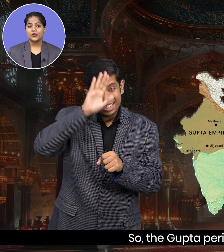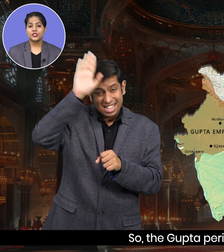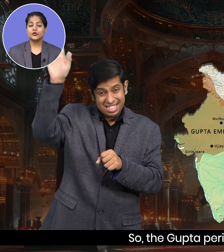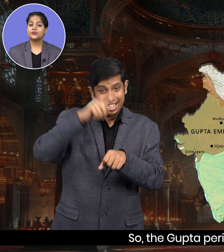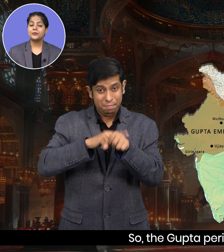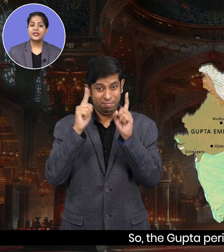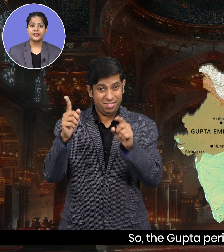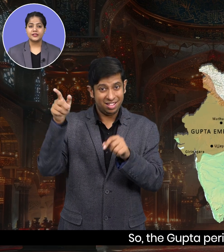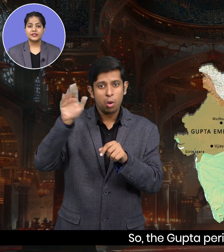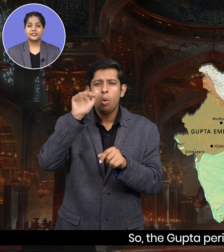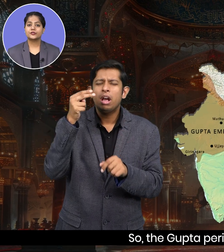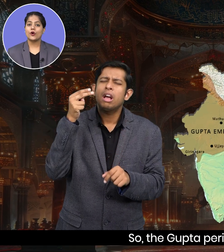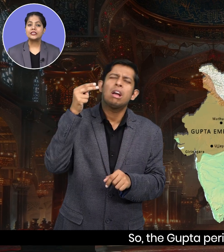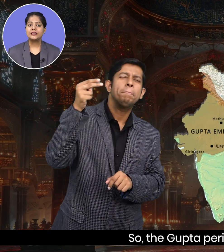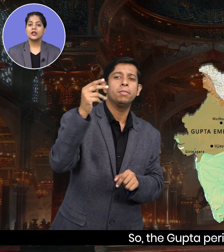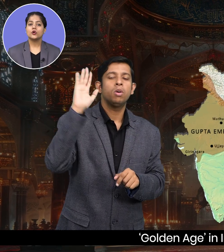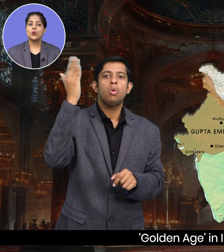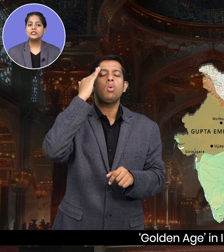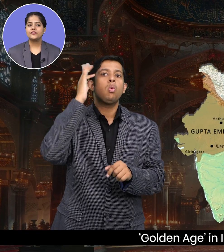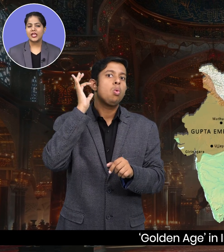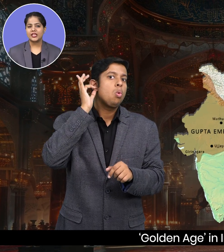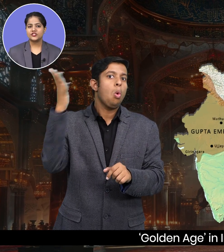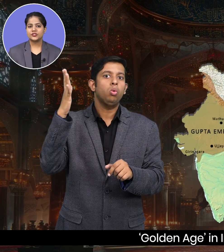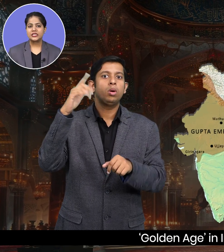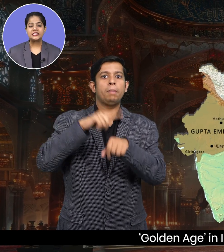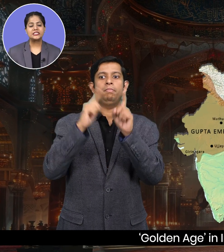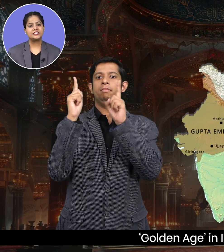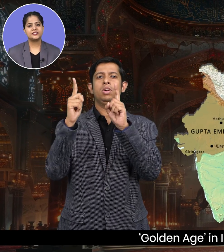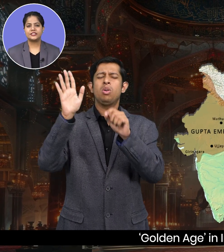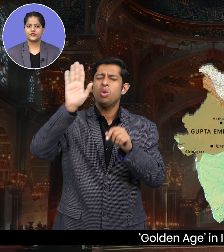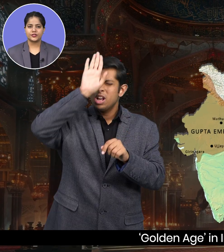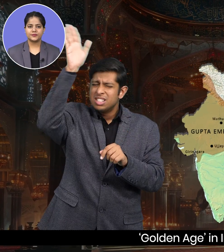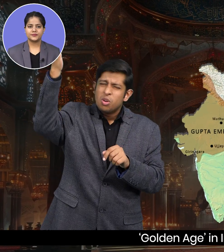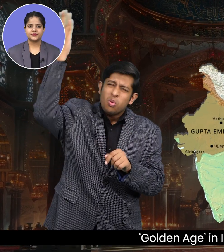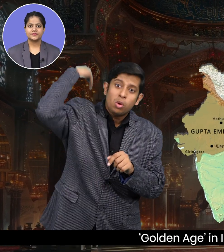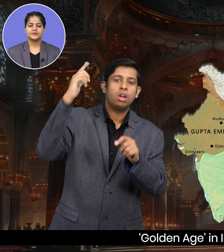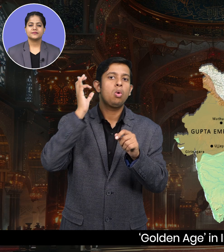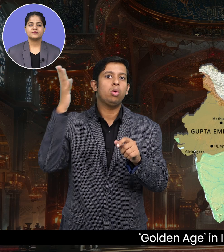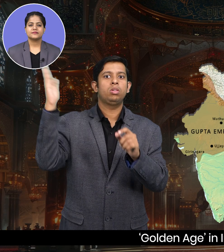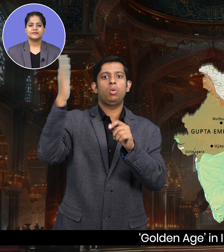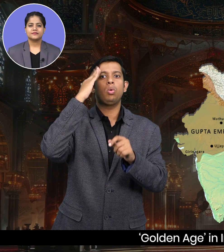So, the Gupta period is called the Golden Age in Indian history.